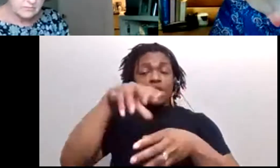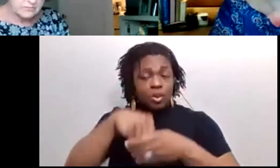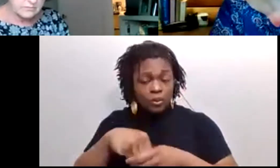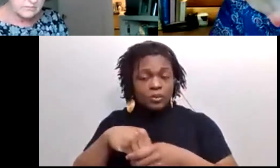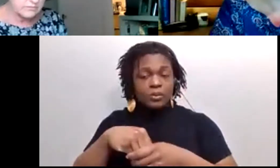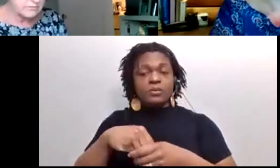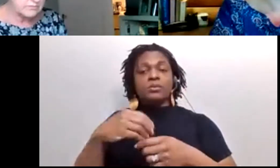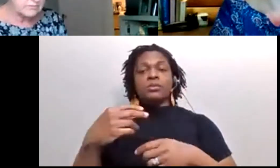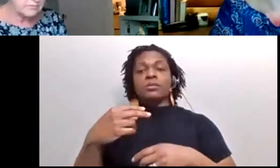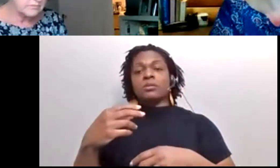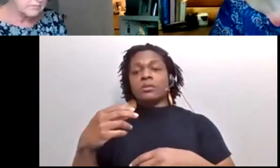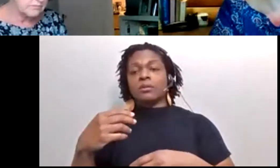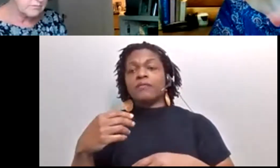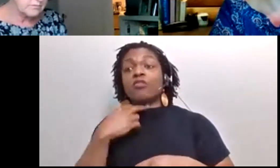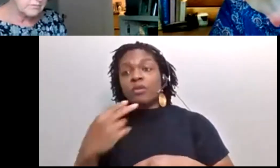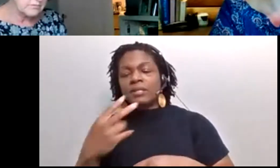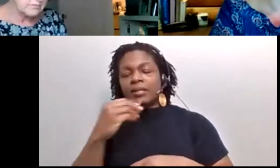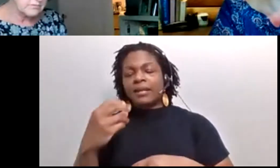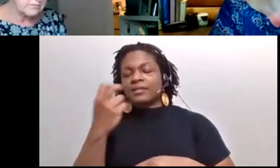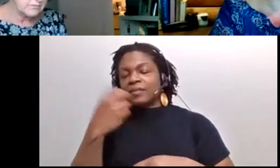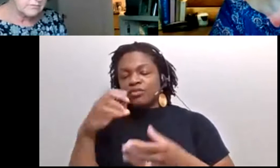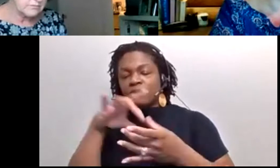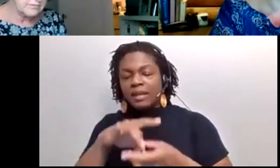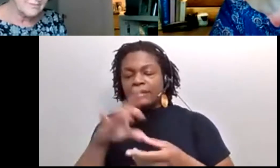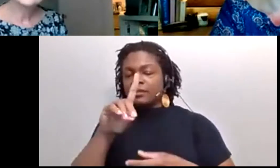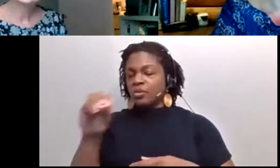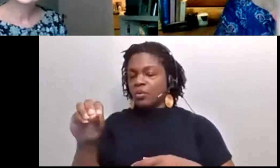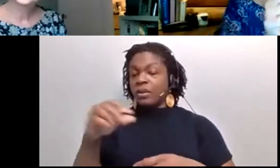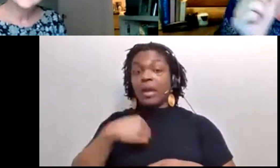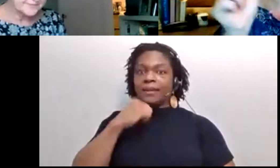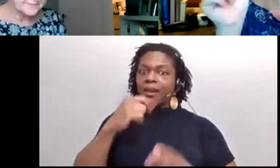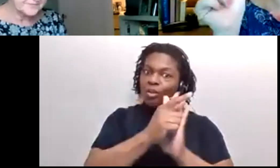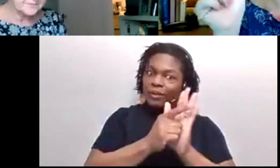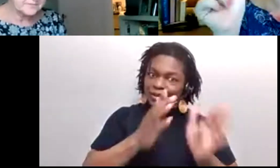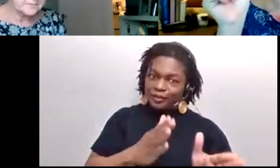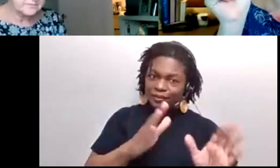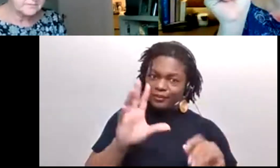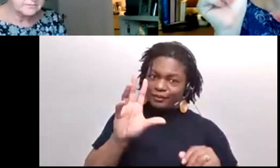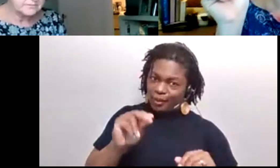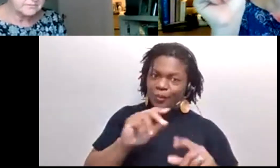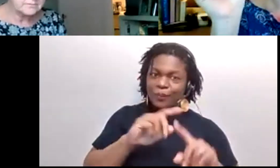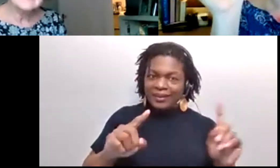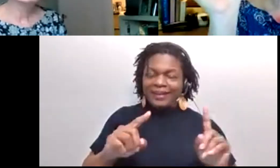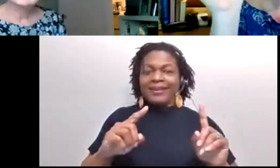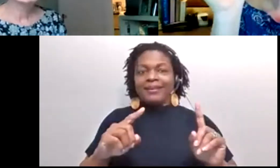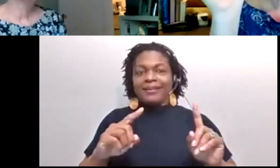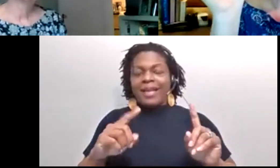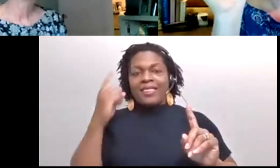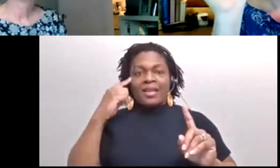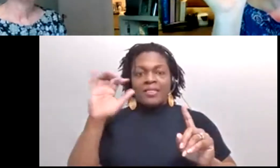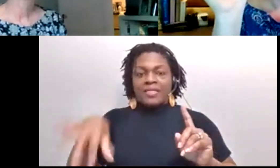disorders. Now, I'm not a lawyer, but I do believe that that kind of segment should cover